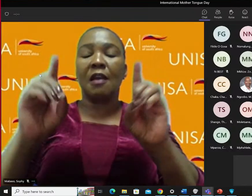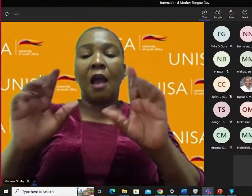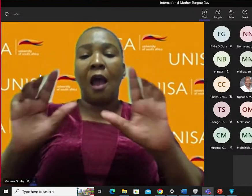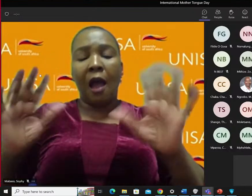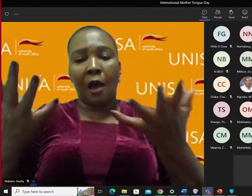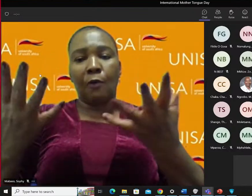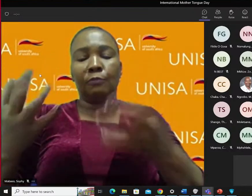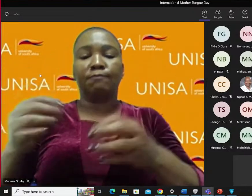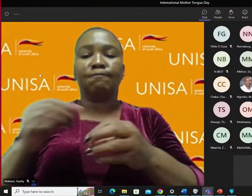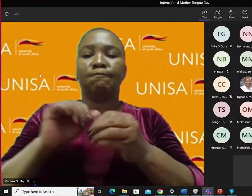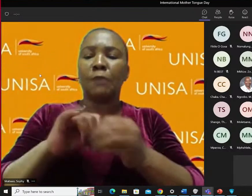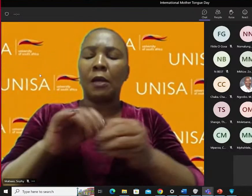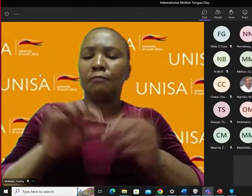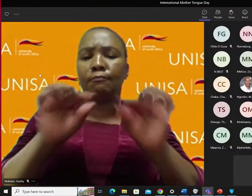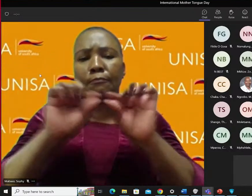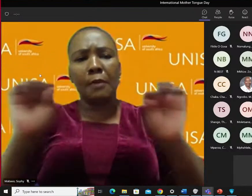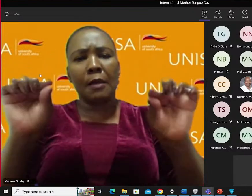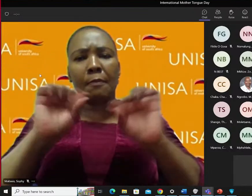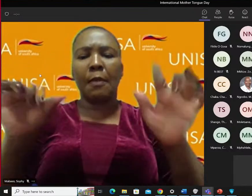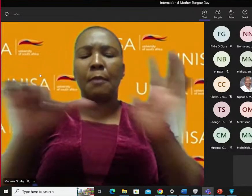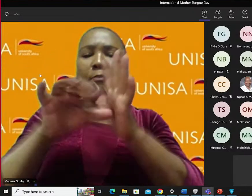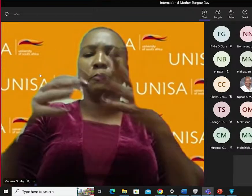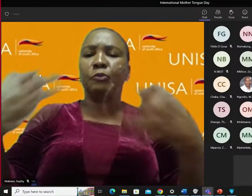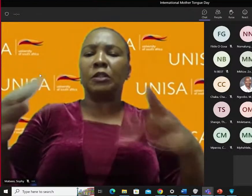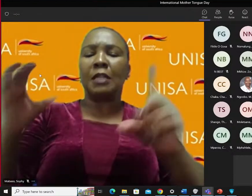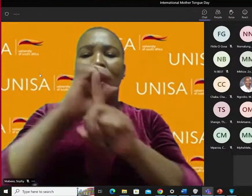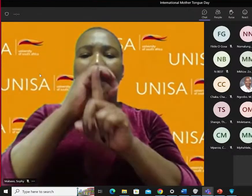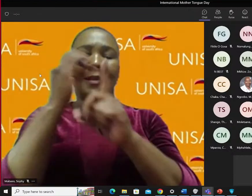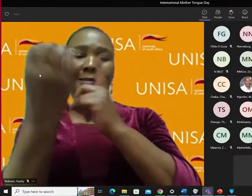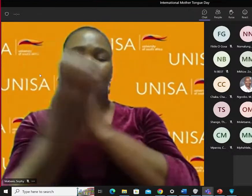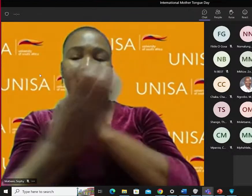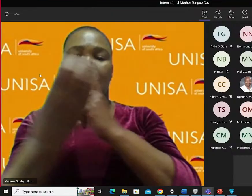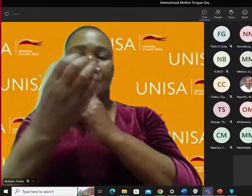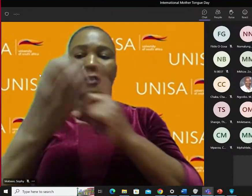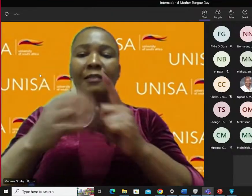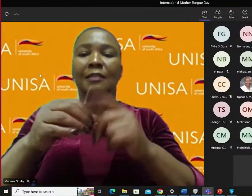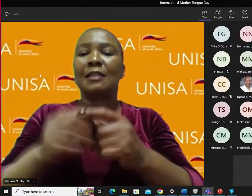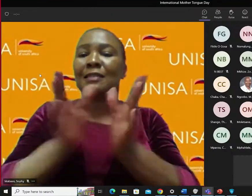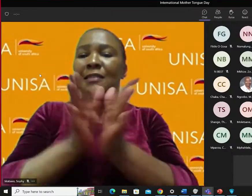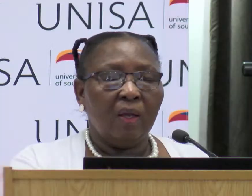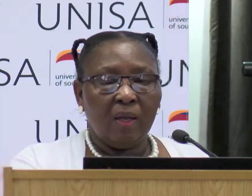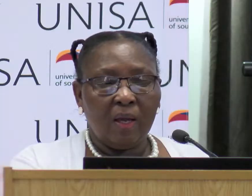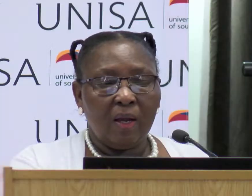the importance of cultural and linguistic diversity.